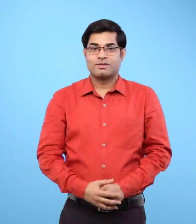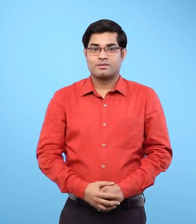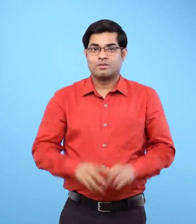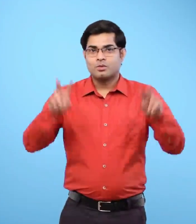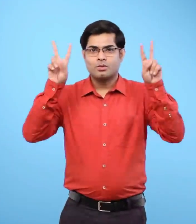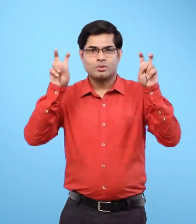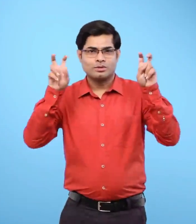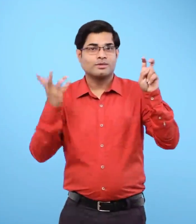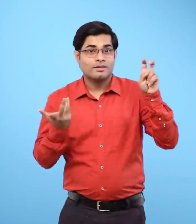titled